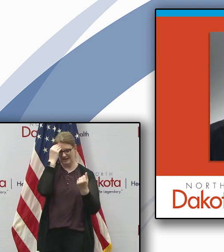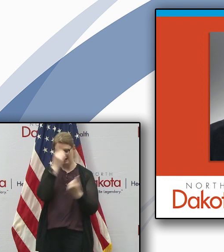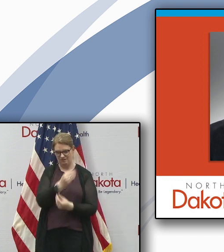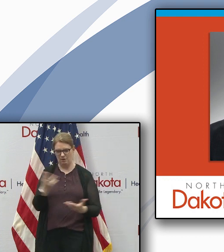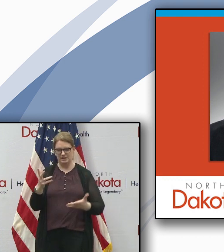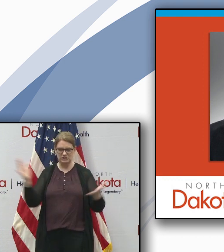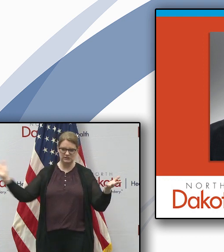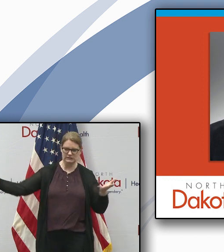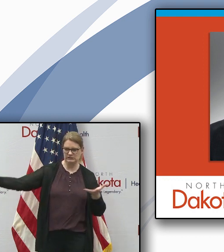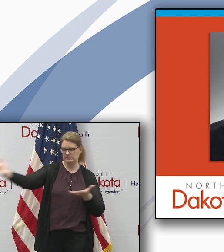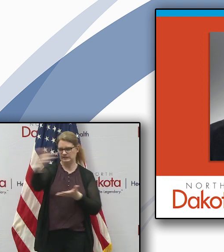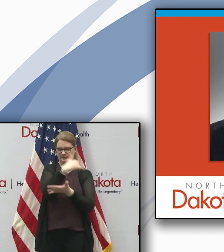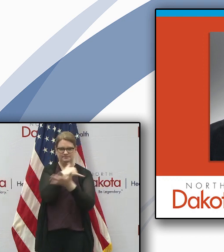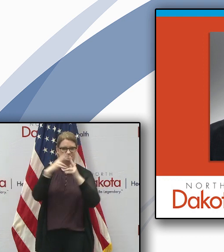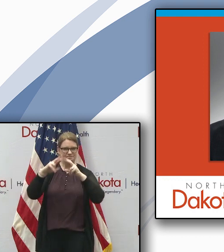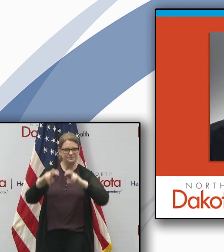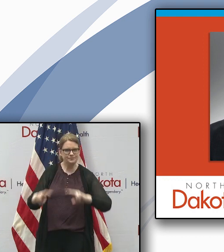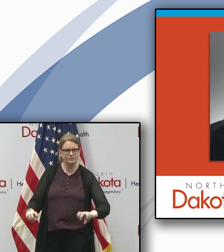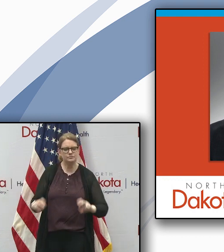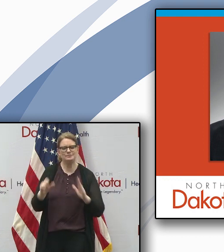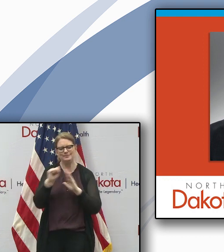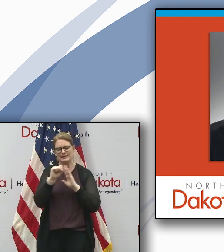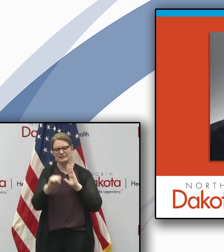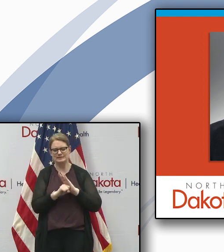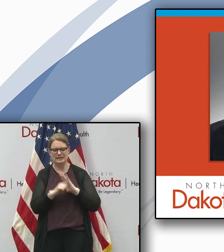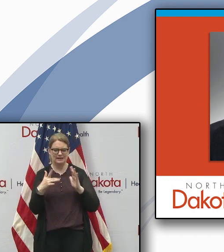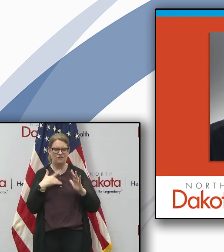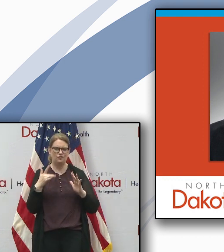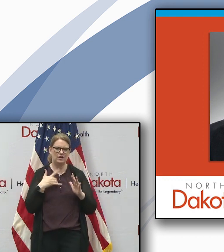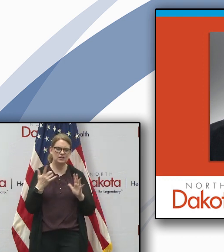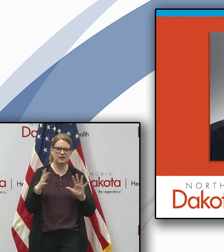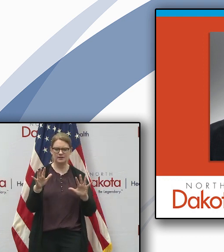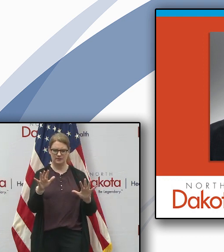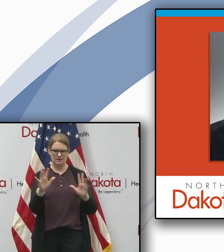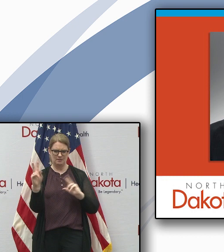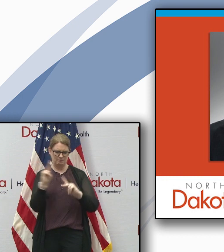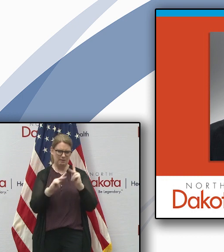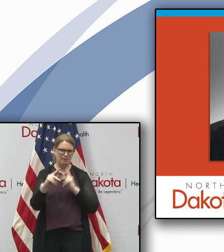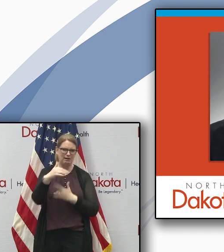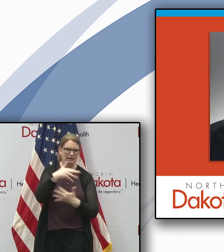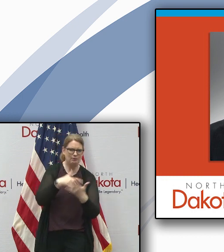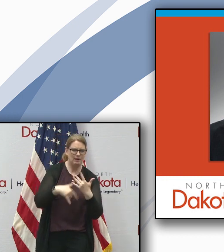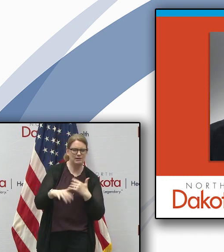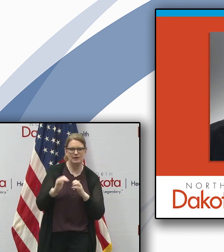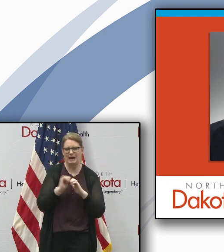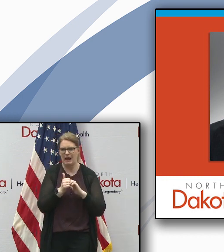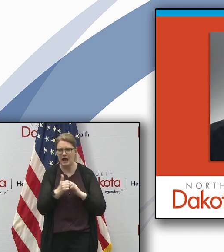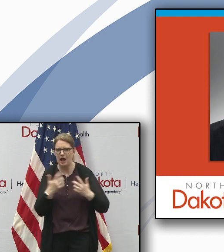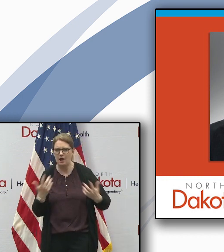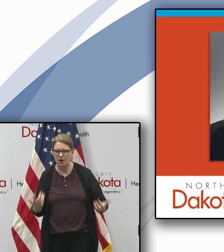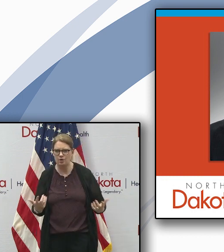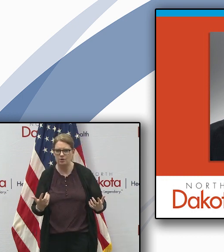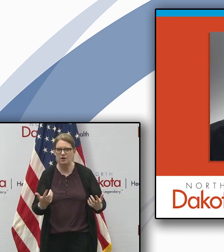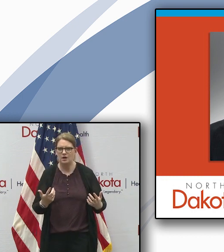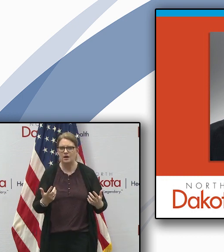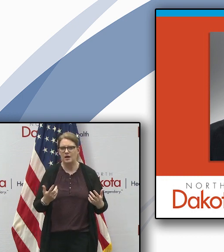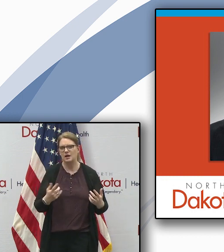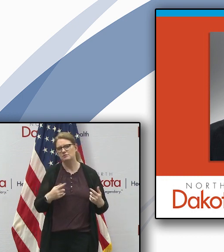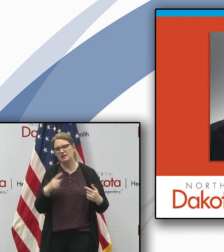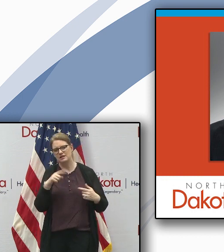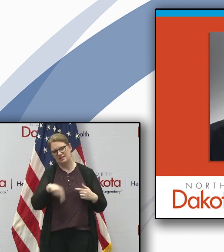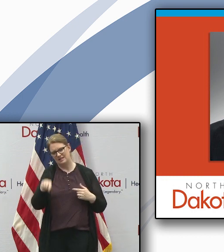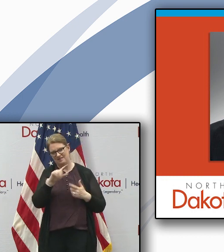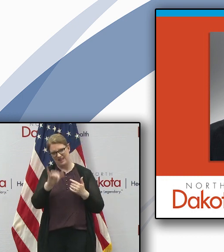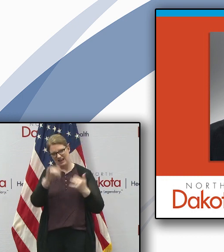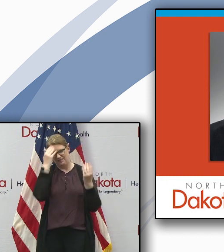the state can get a feel for how the population is interacting and get a better idea for when they can relax those